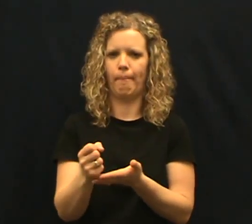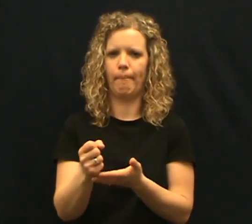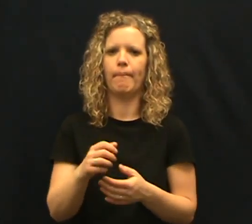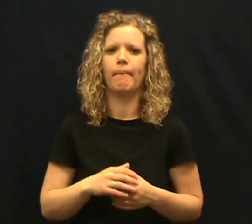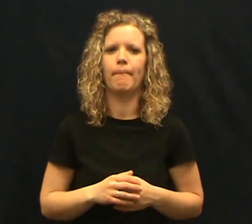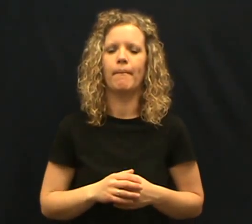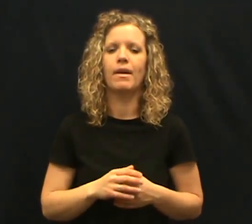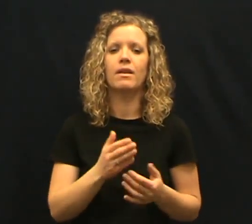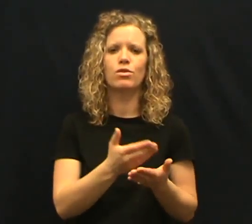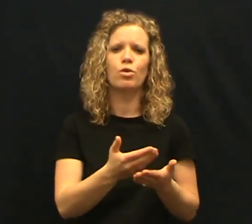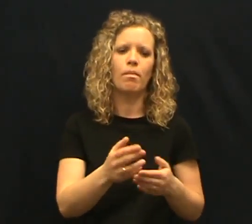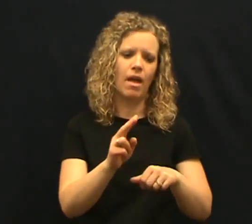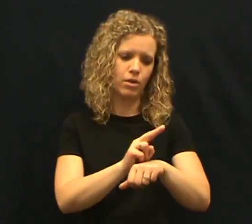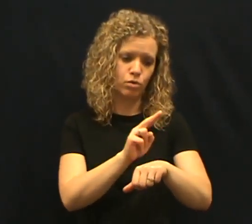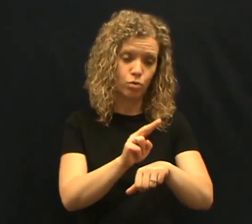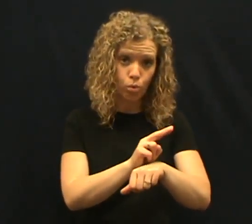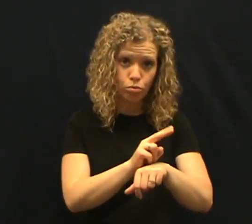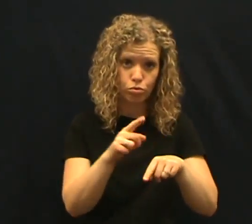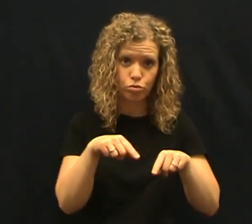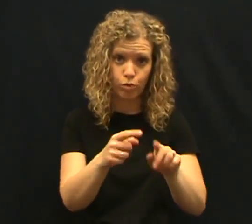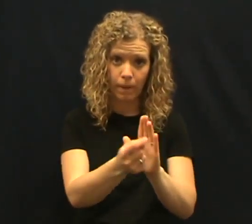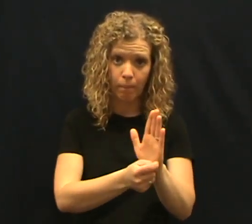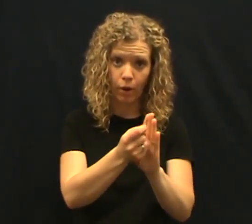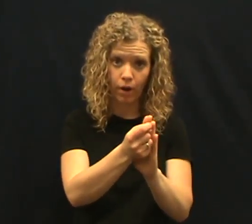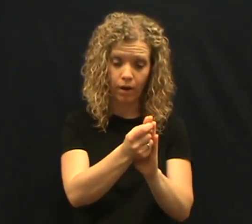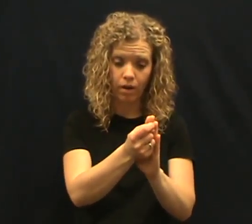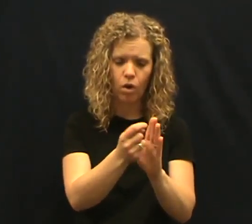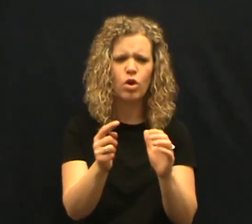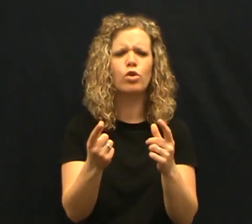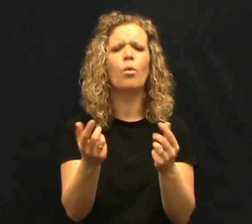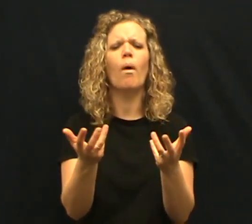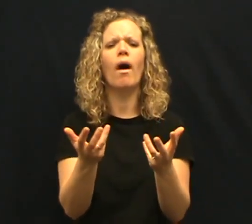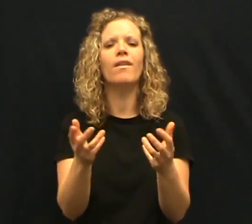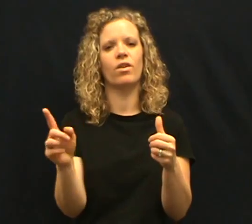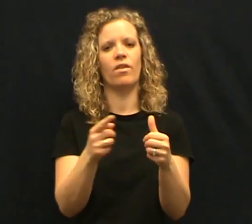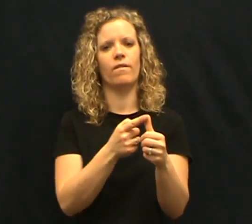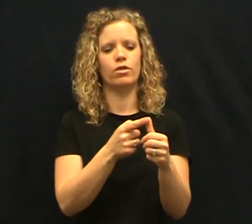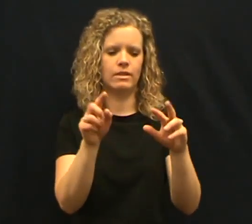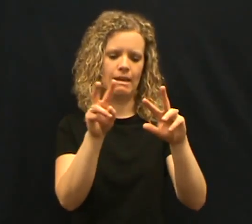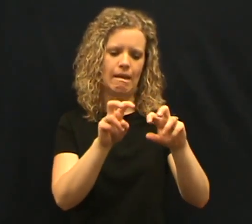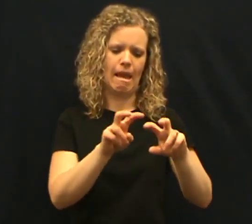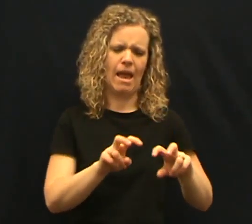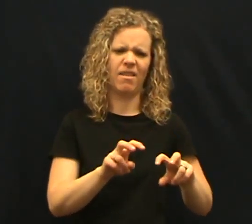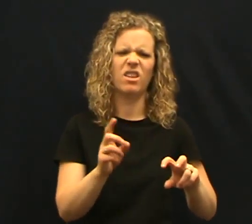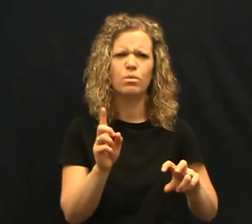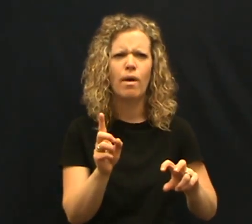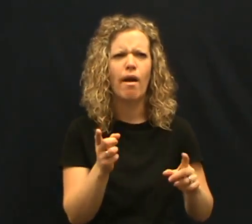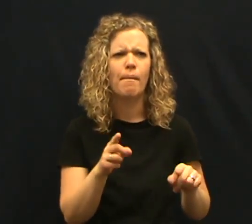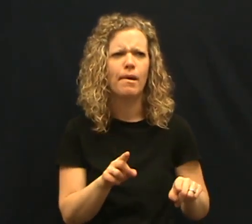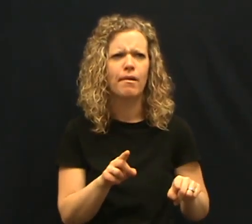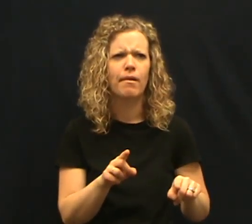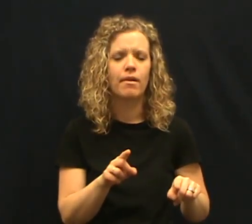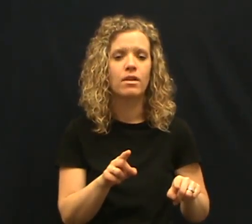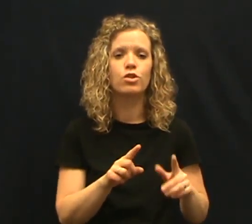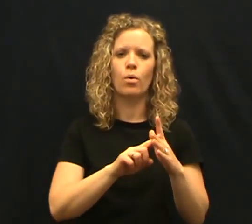Supplies used during the period. First, we analyze where it was, and so we say at the beginning of the period, we